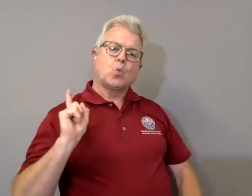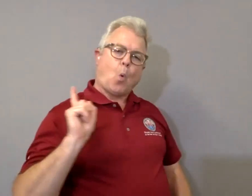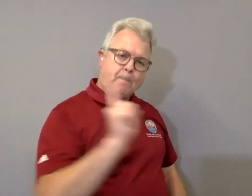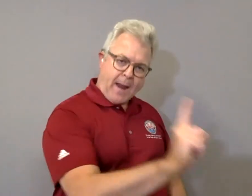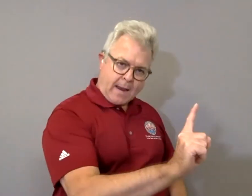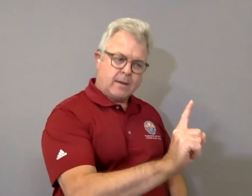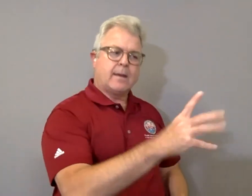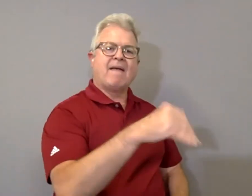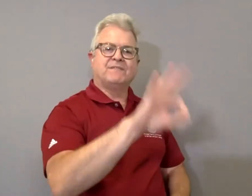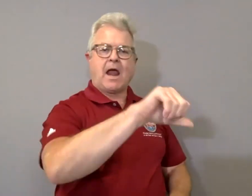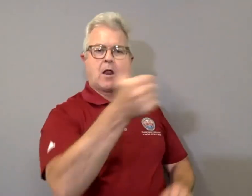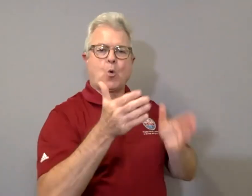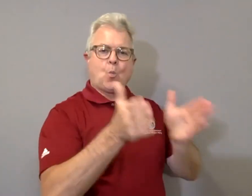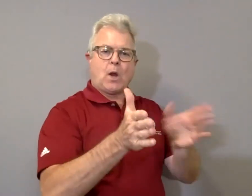that area. Find an alternate route